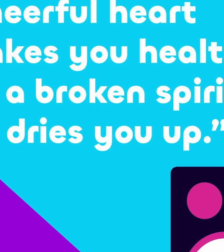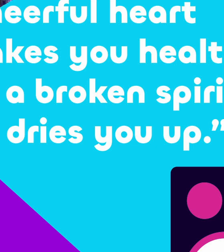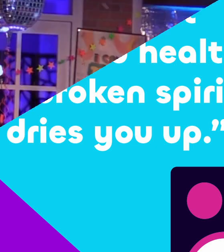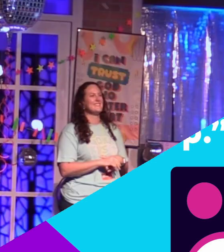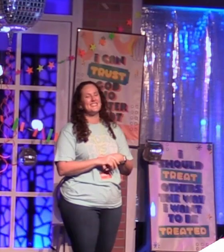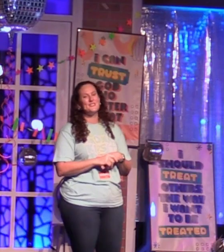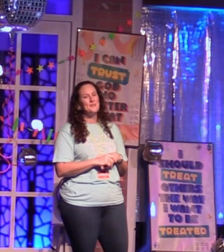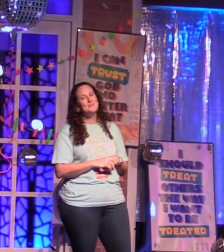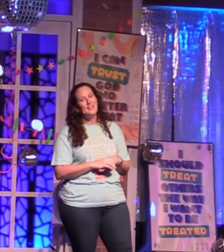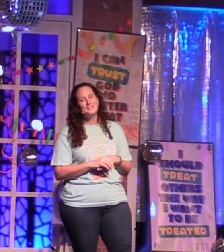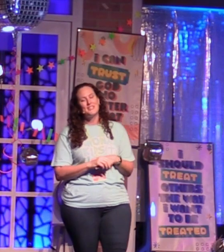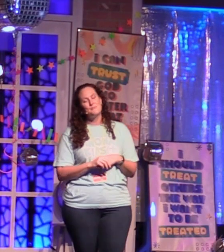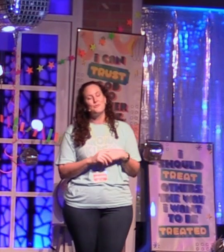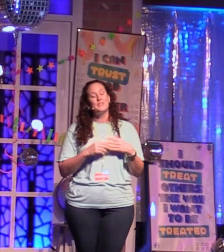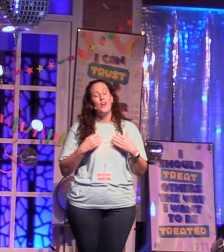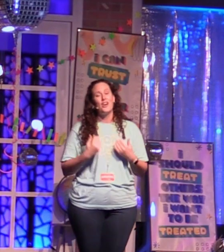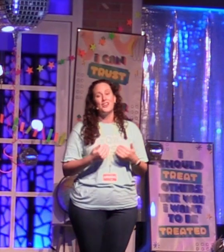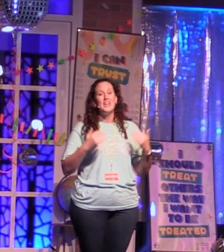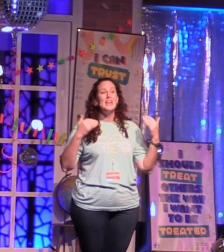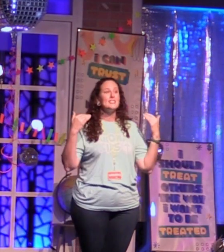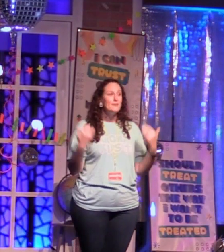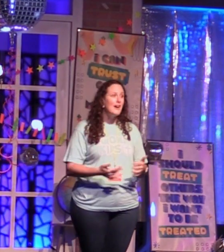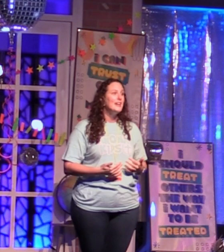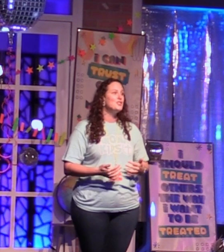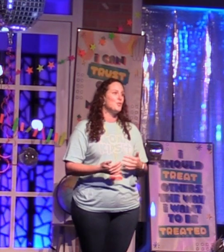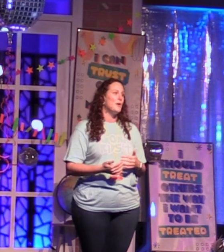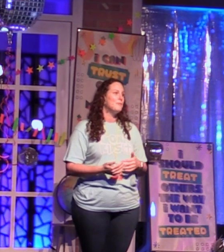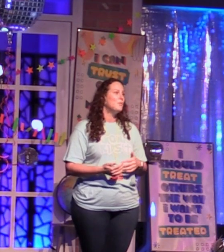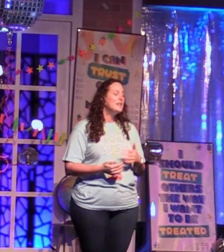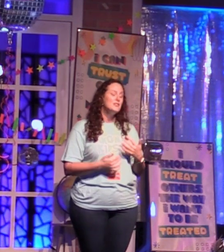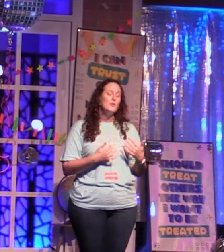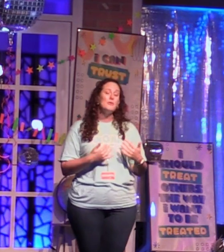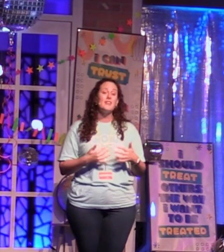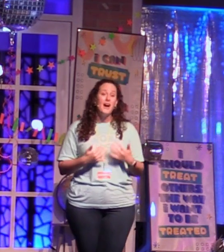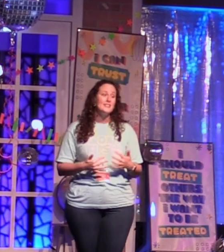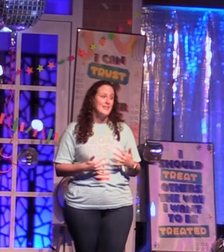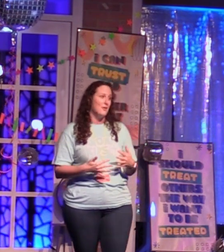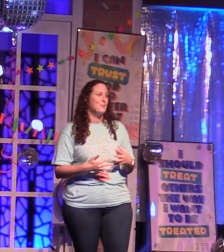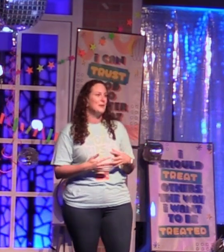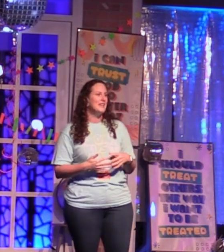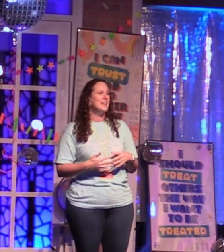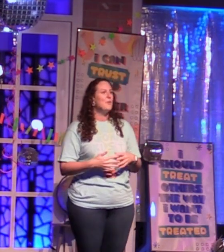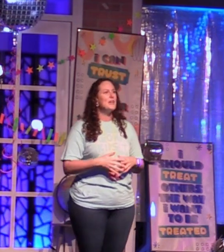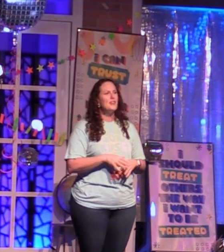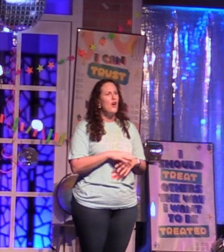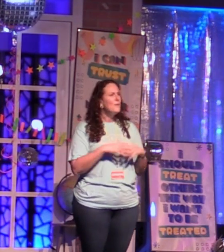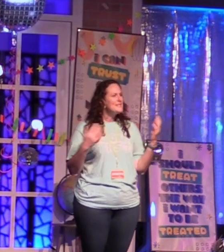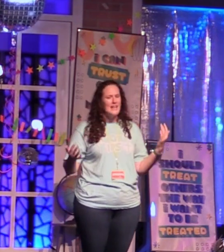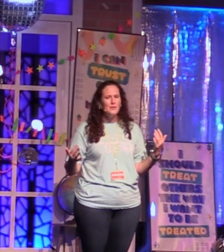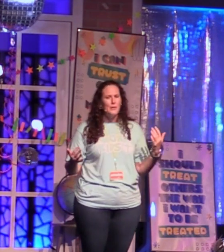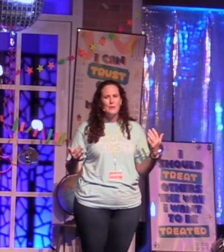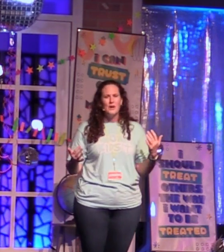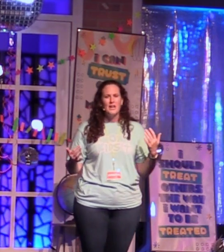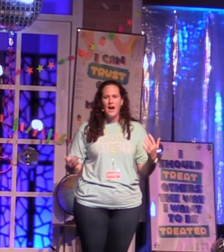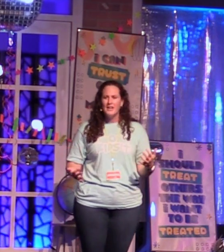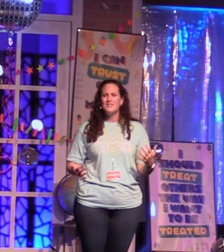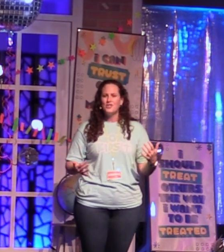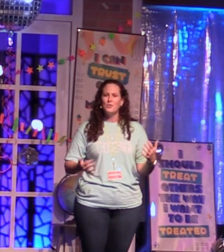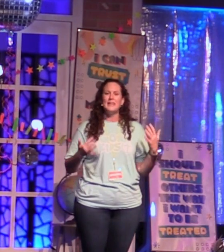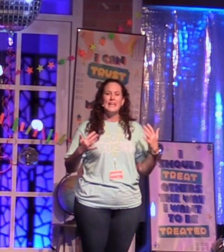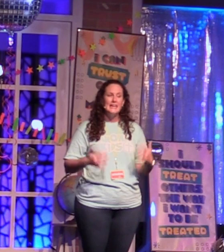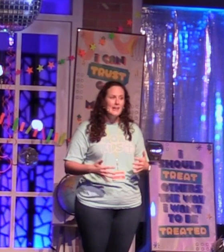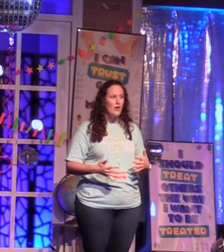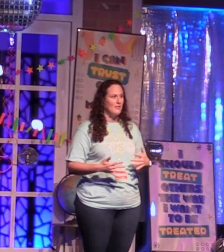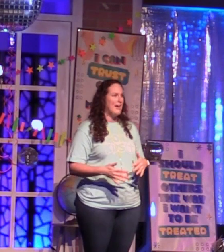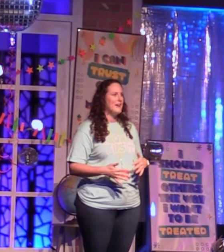but a broken spirit dries you up. So sometimes it can be really hard to find joy, but we can do it with God's help. We can always celebrate what God